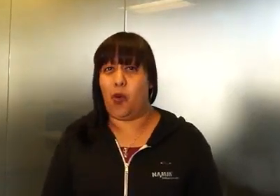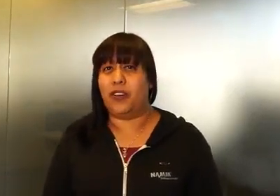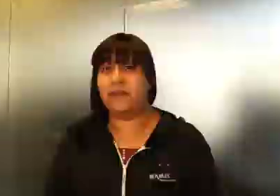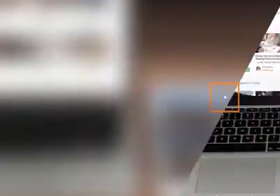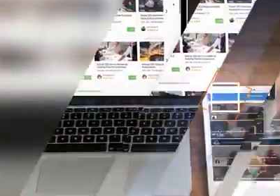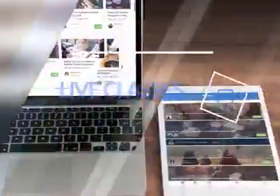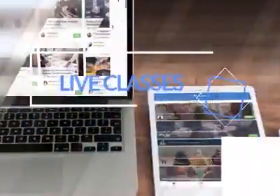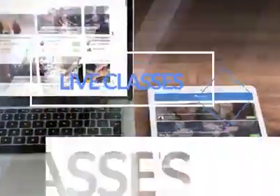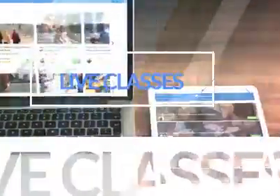more.